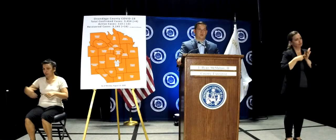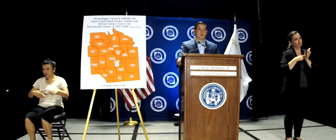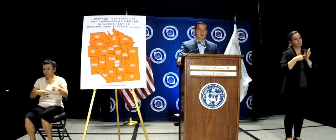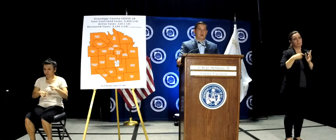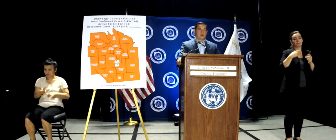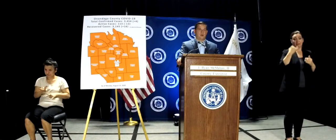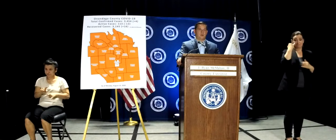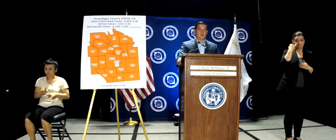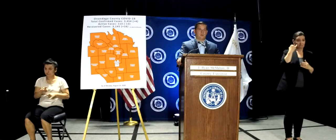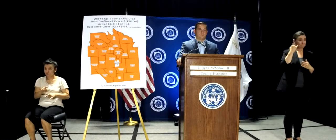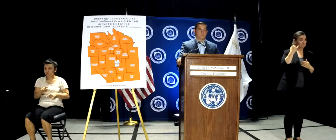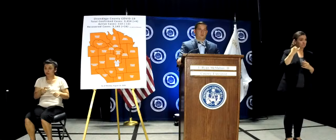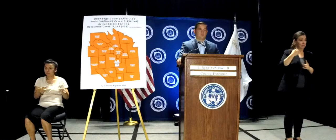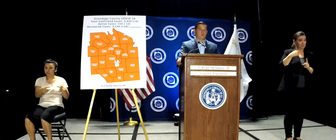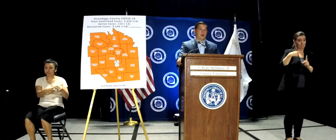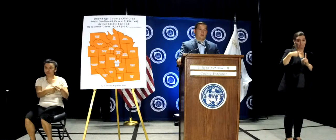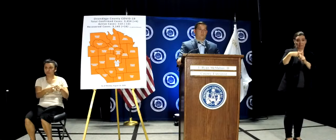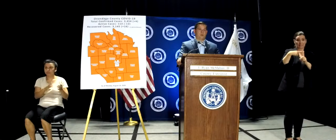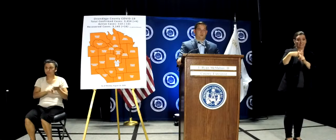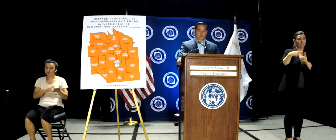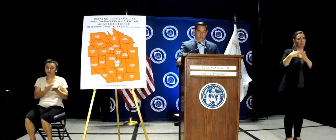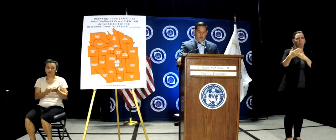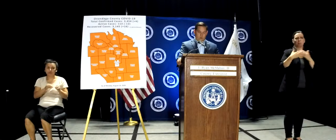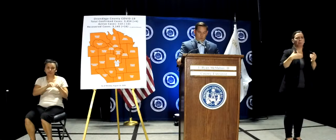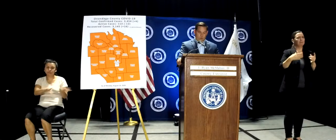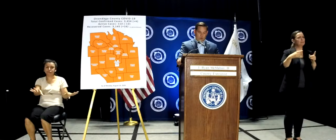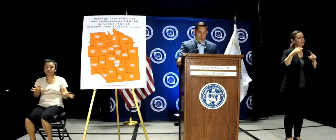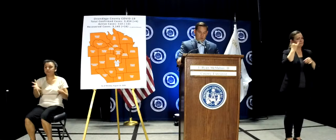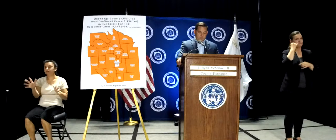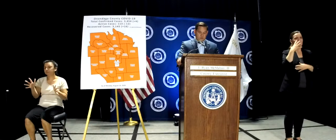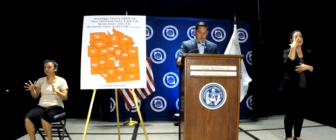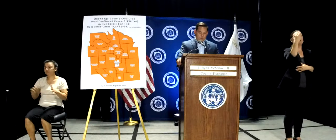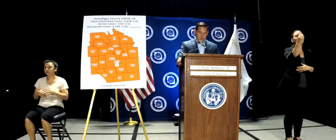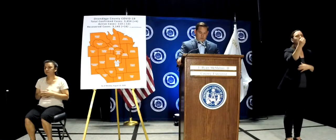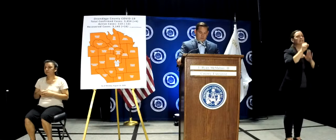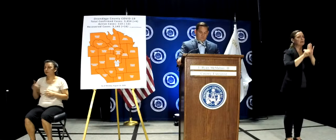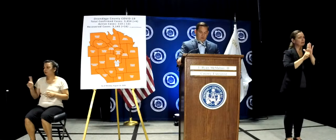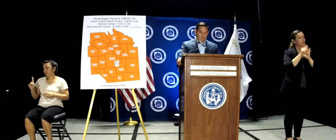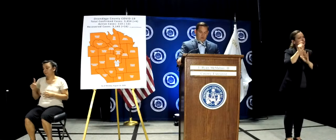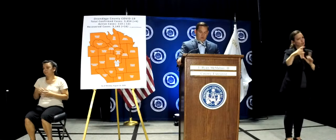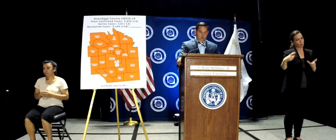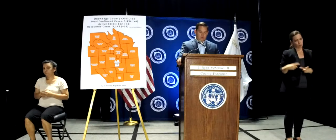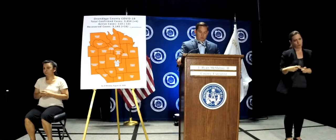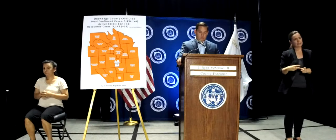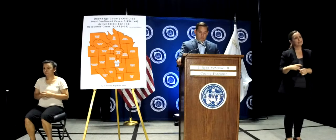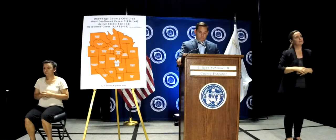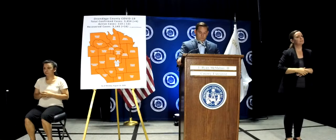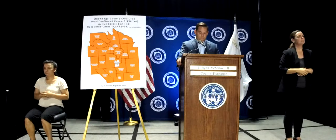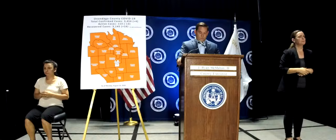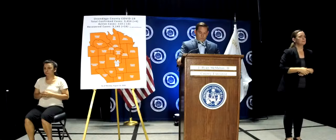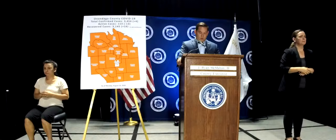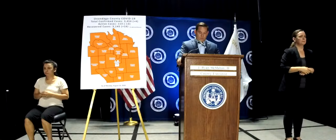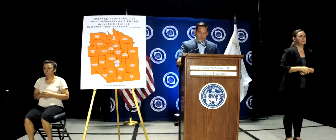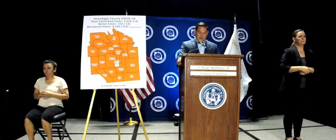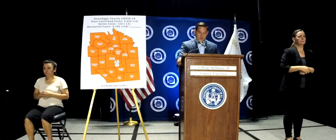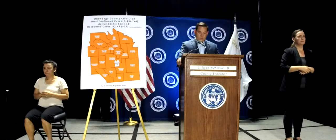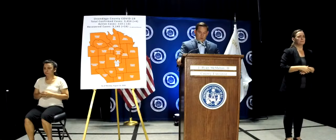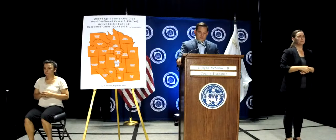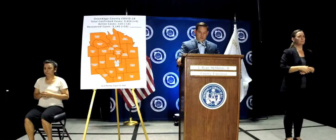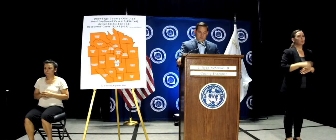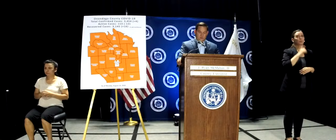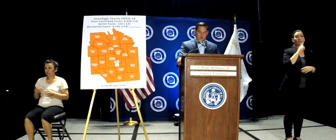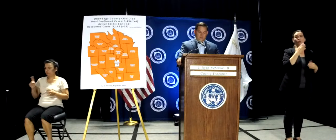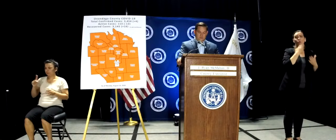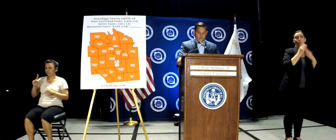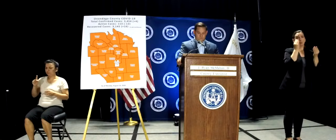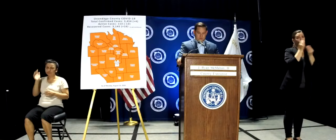rate to a higher point than where we already were. So that very, very good news. A couple other data points